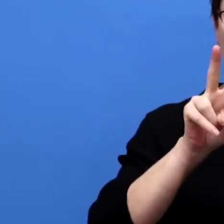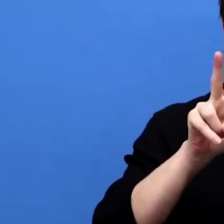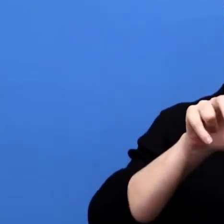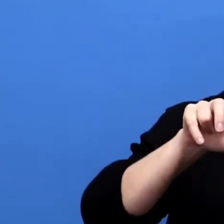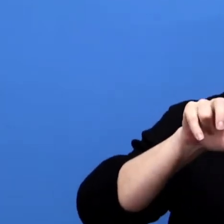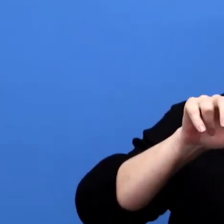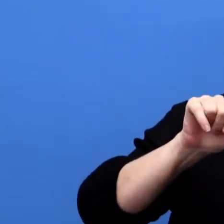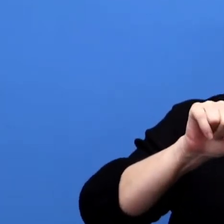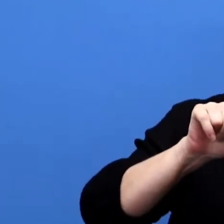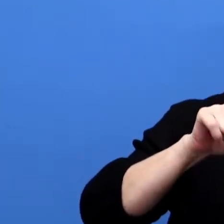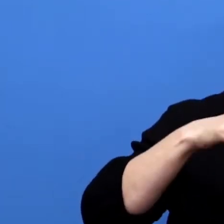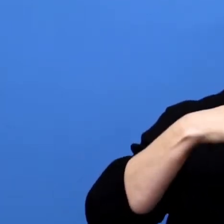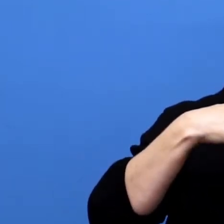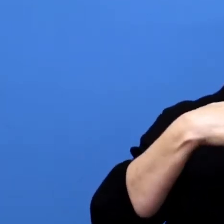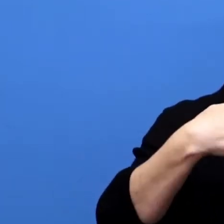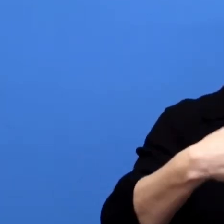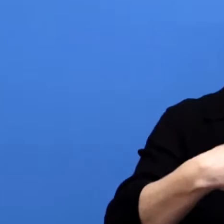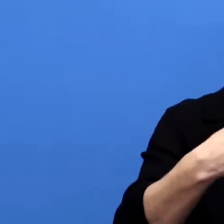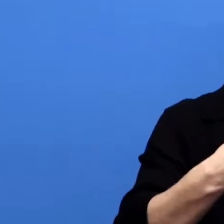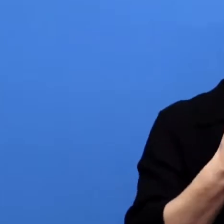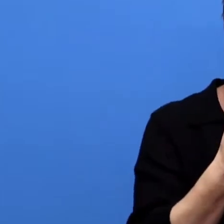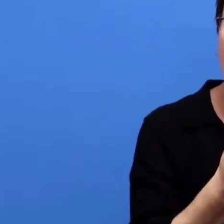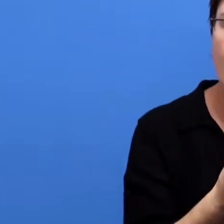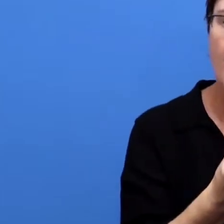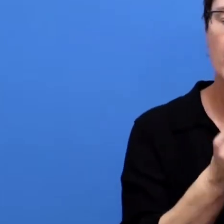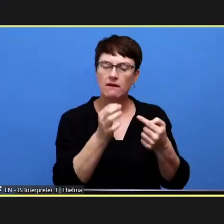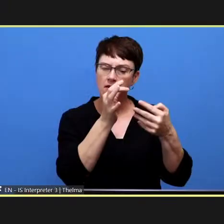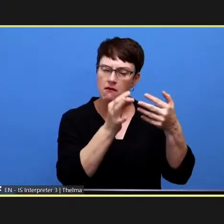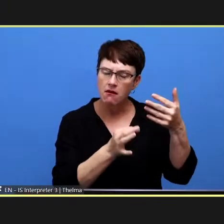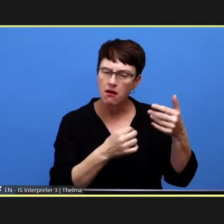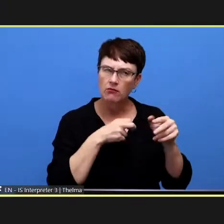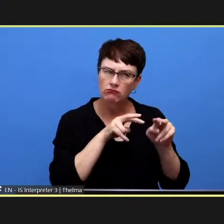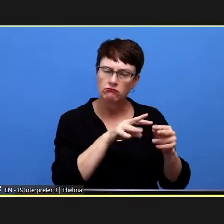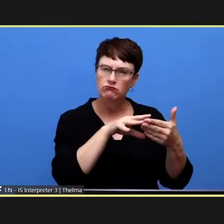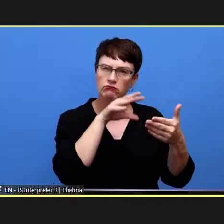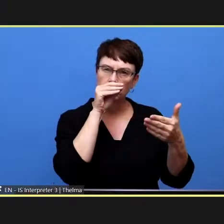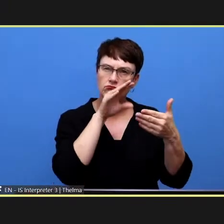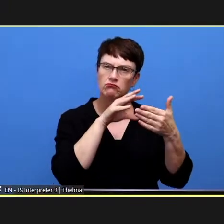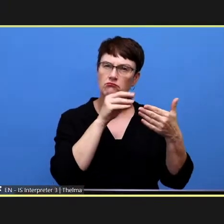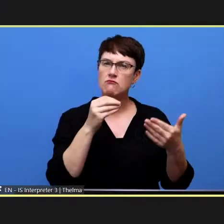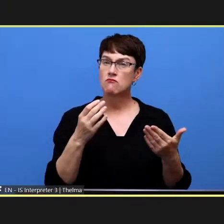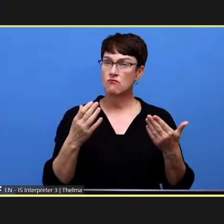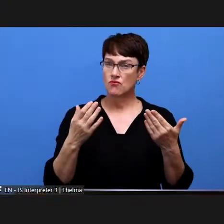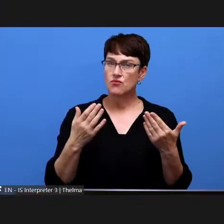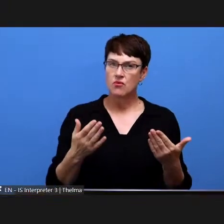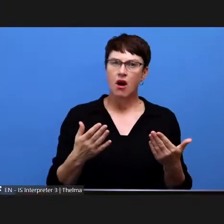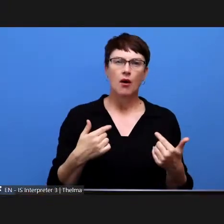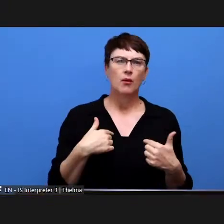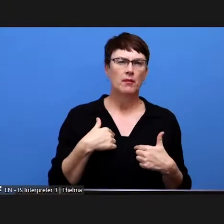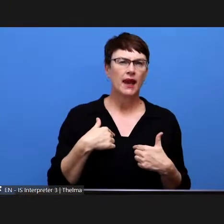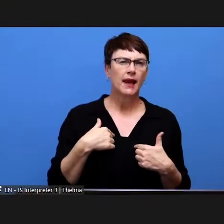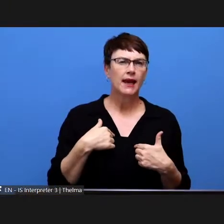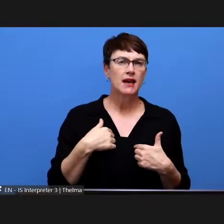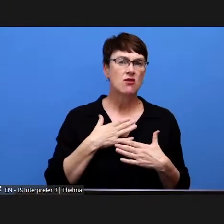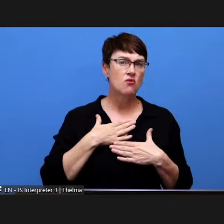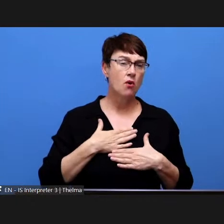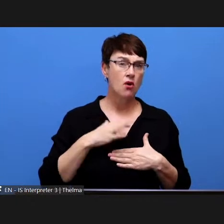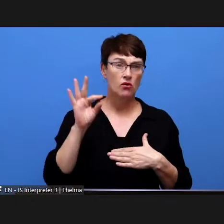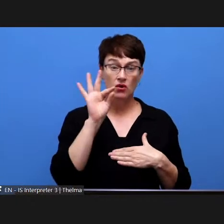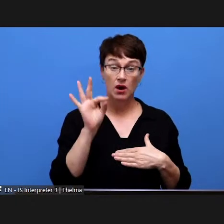any question, any supplement from the audience? The floor is open. I can see one hand there.